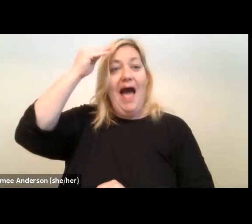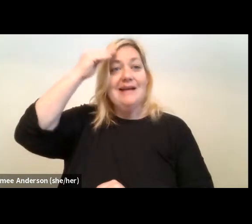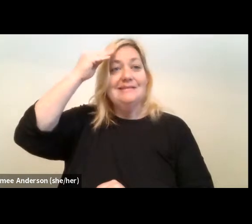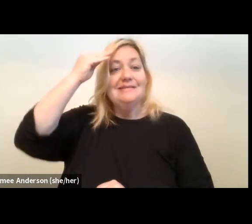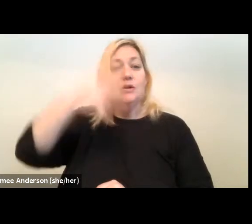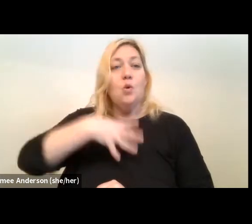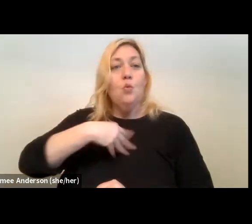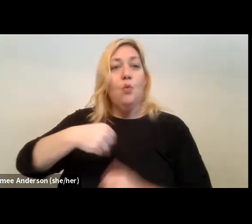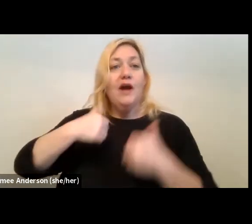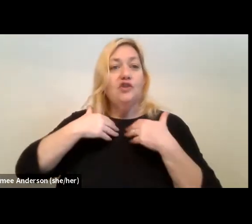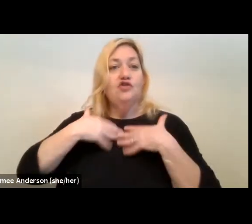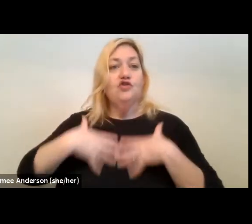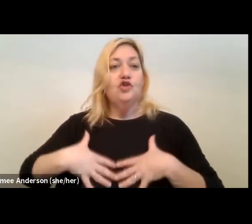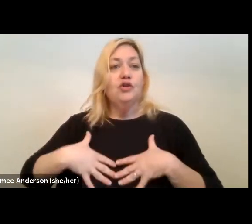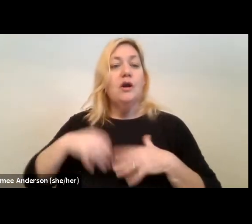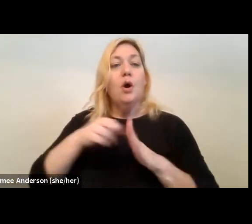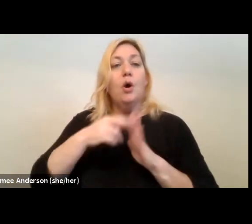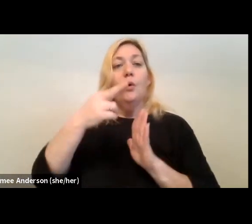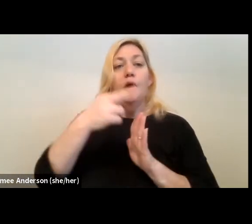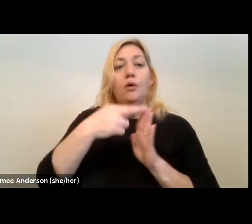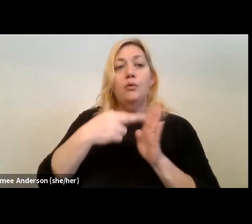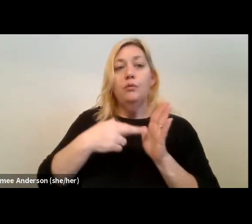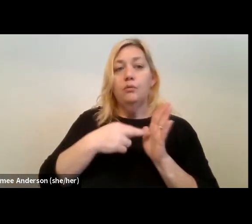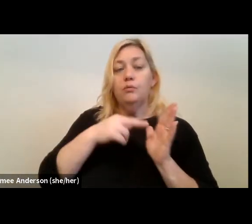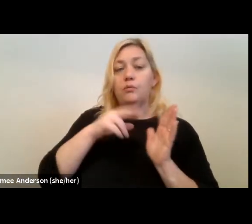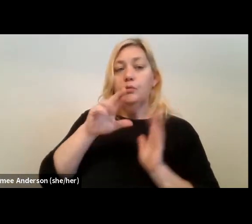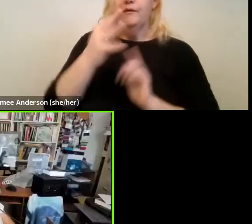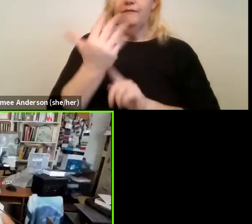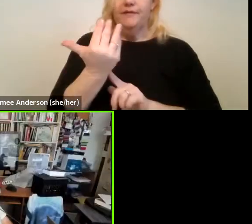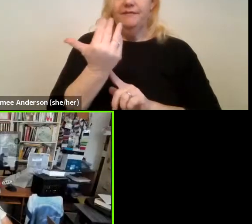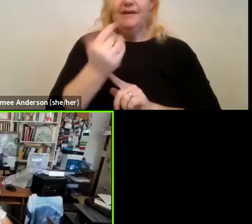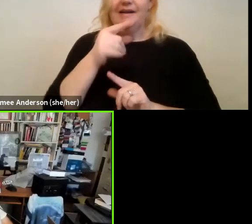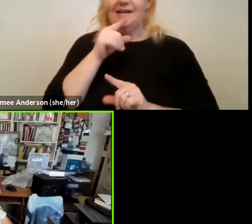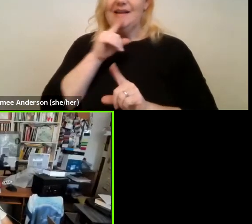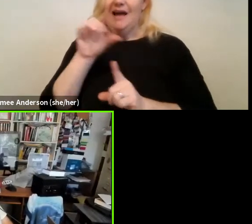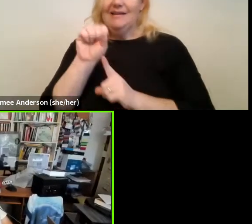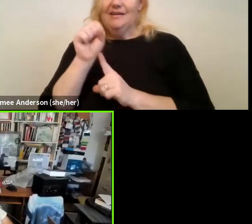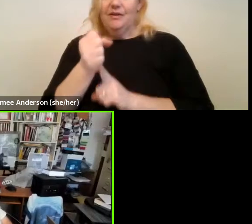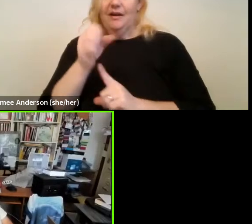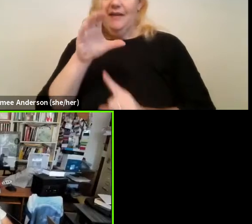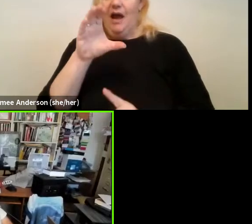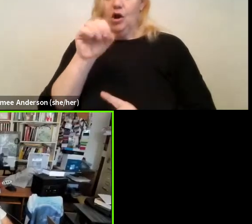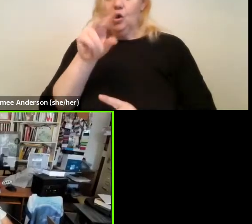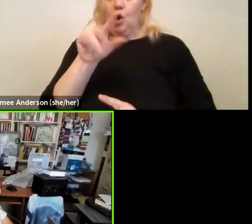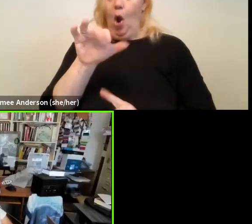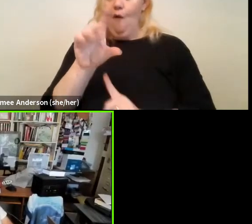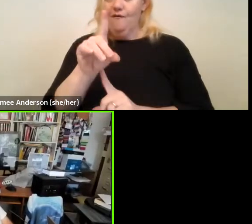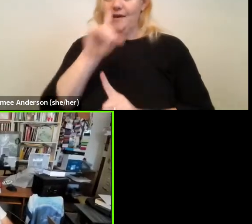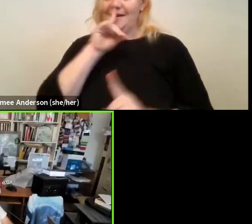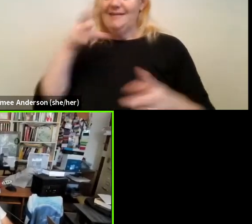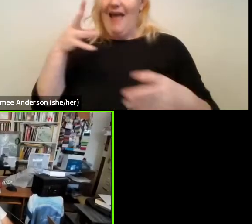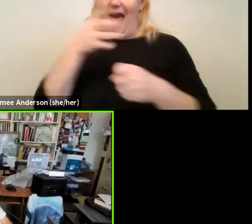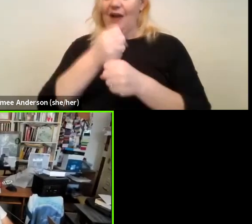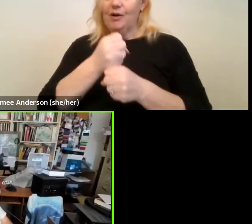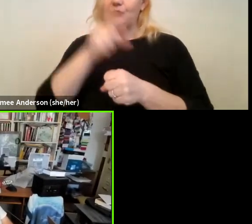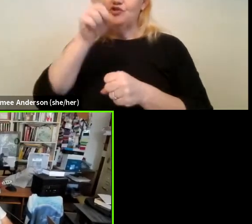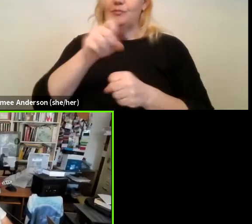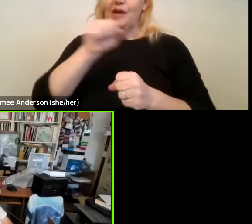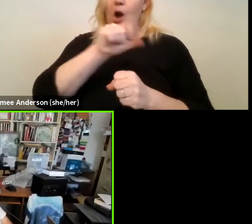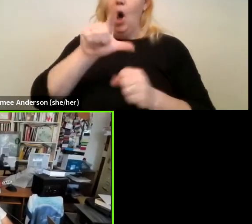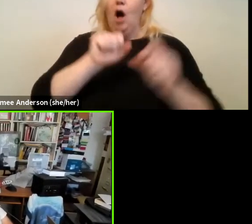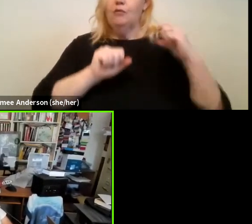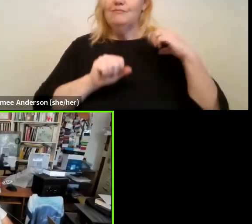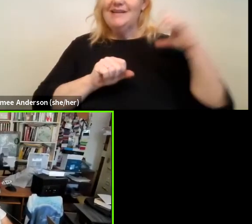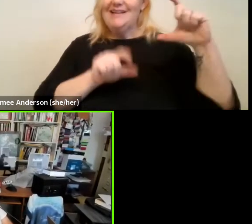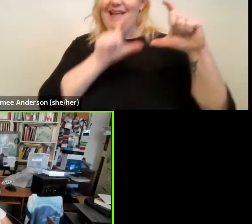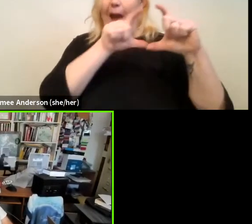Yes, with respect to Rule 15, is it not the case that COVID is an acronym and therefore should be all capital letters